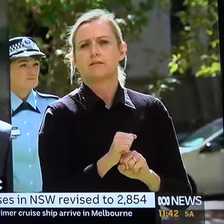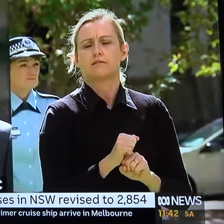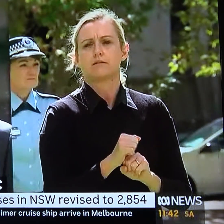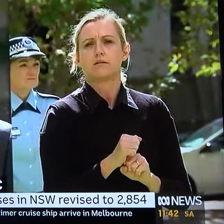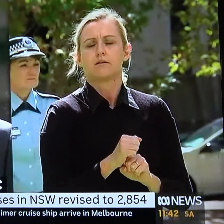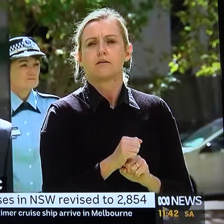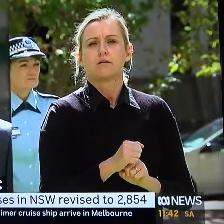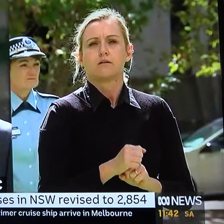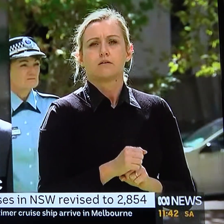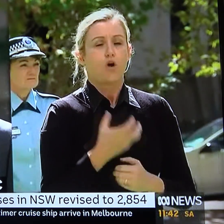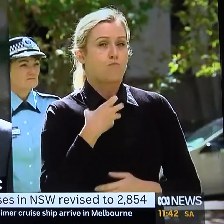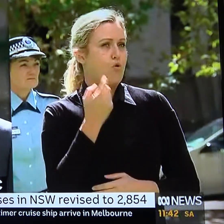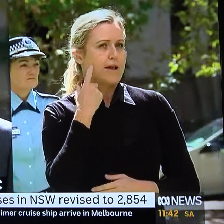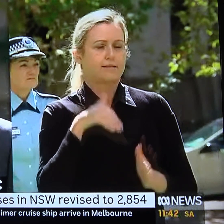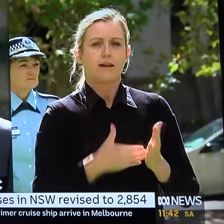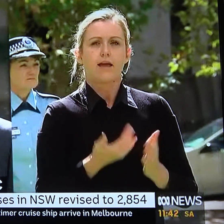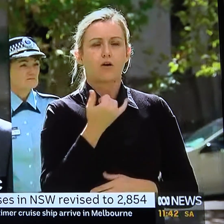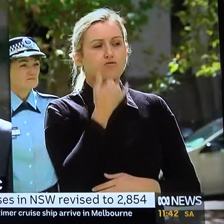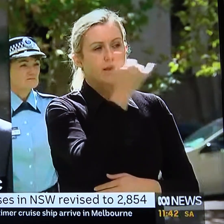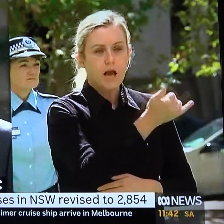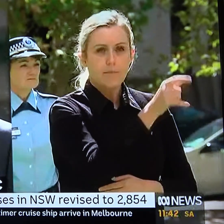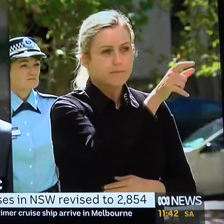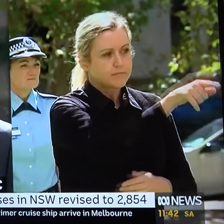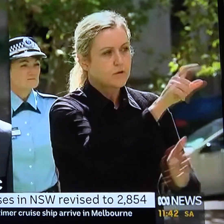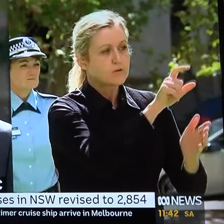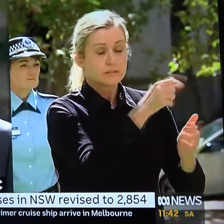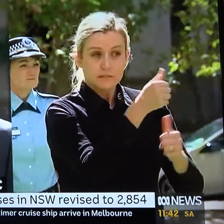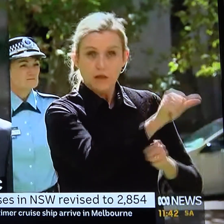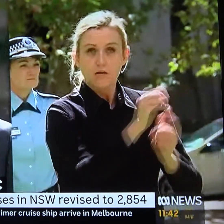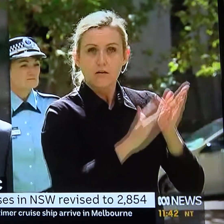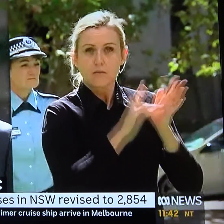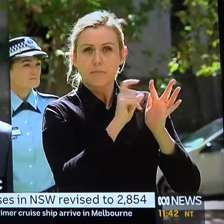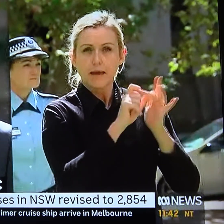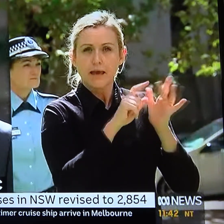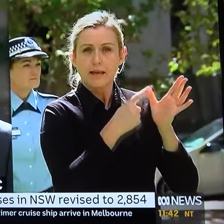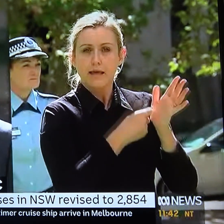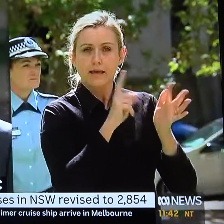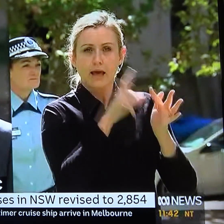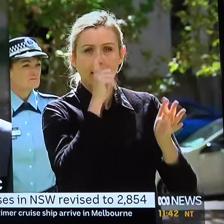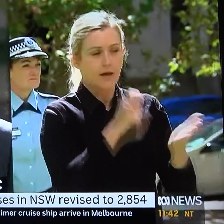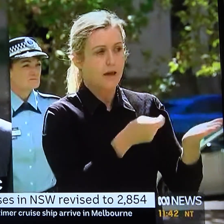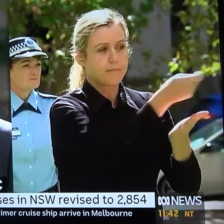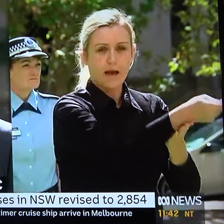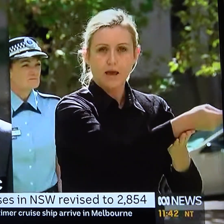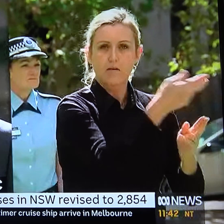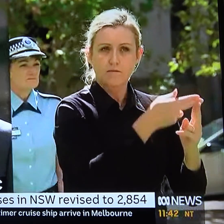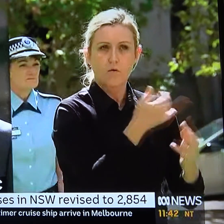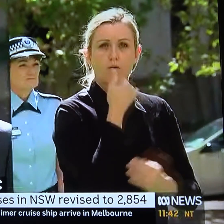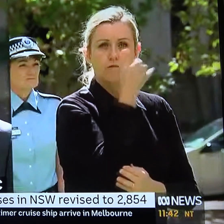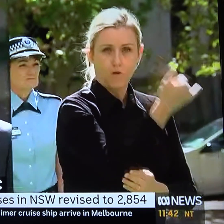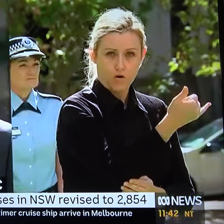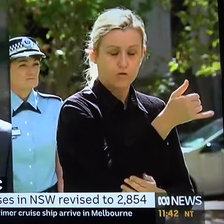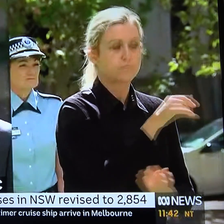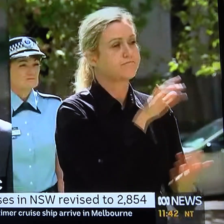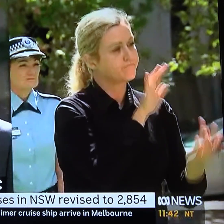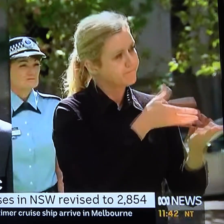changed arrangements, and that GP can now send, or will be able to, as from the 17th of April, so a little bit of work to do yet to